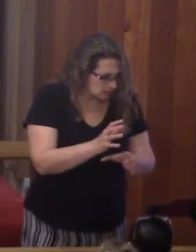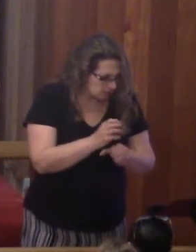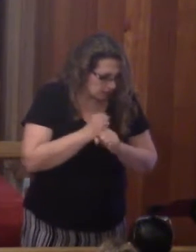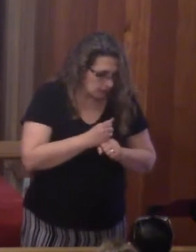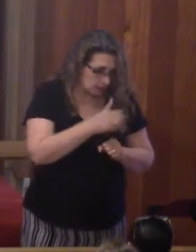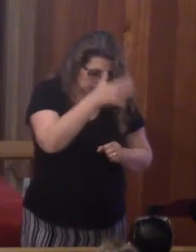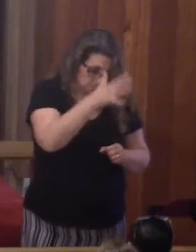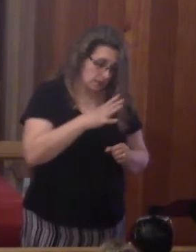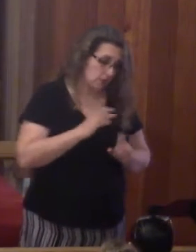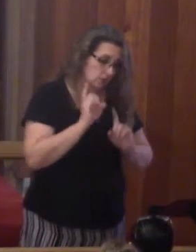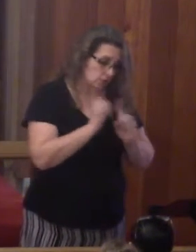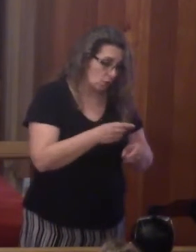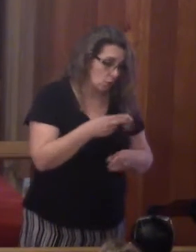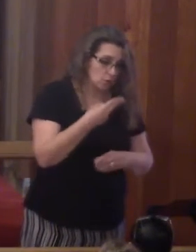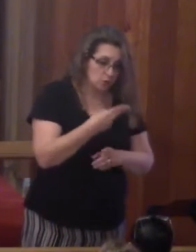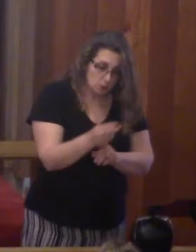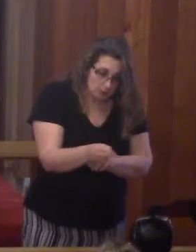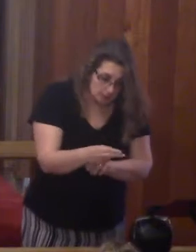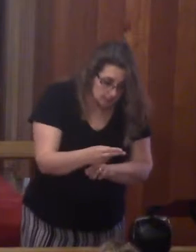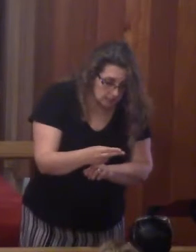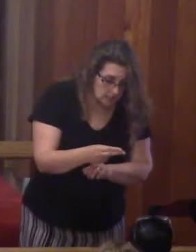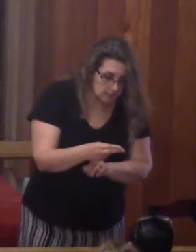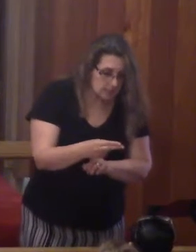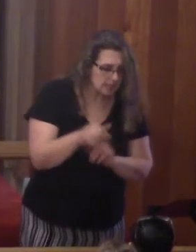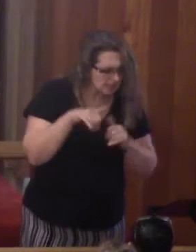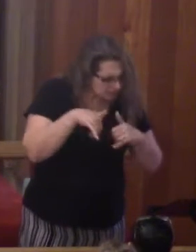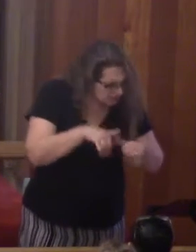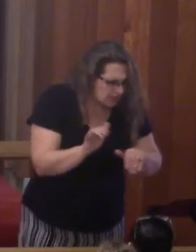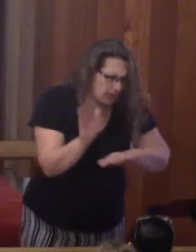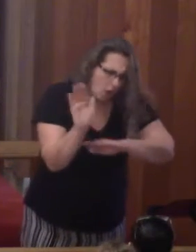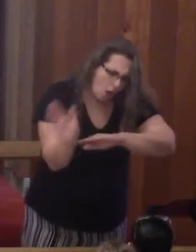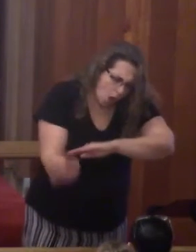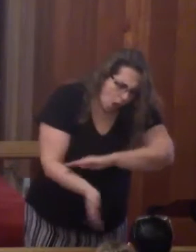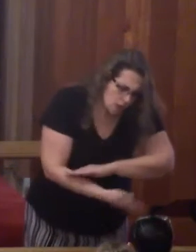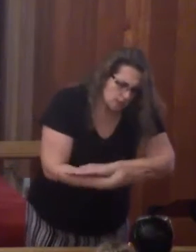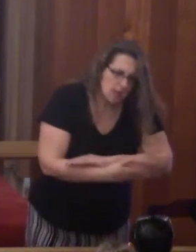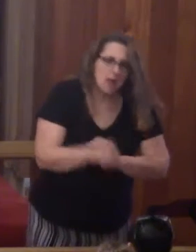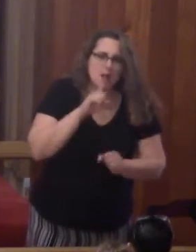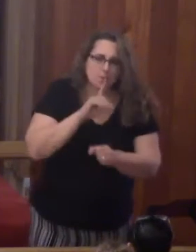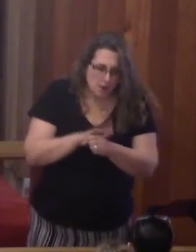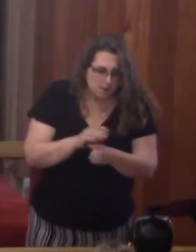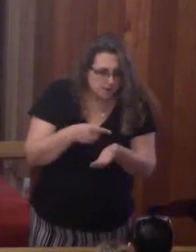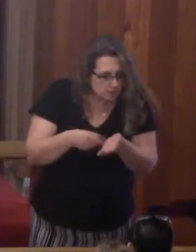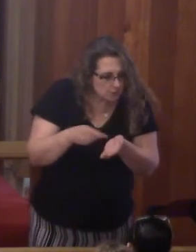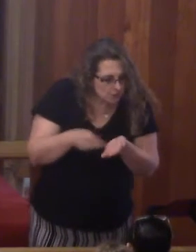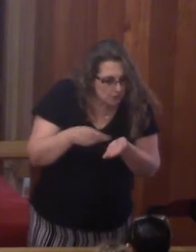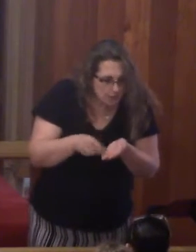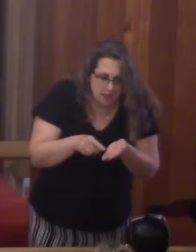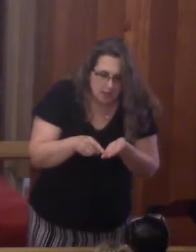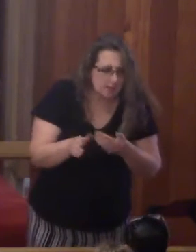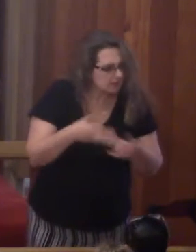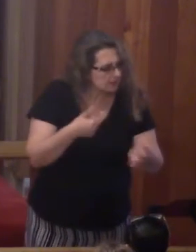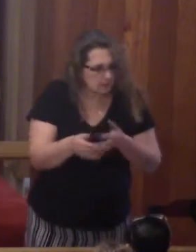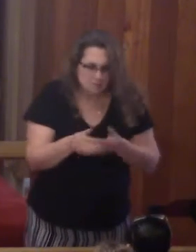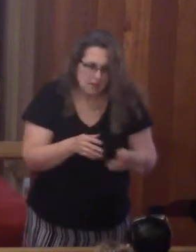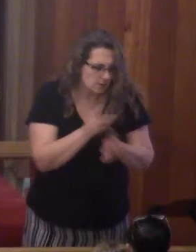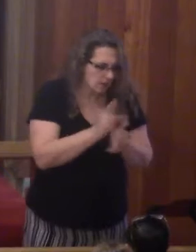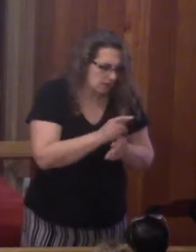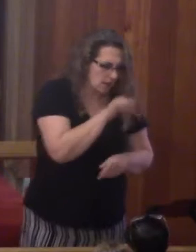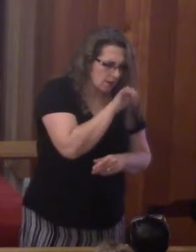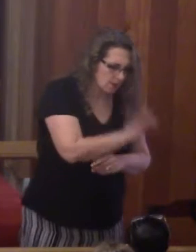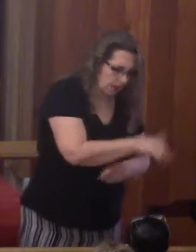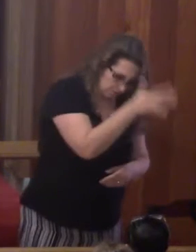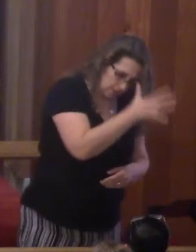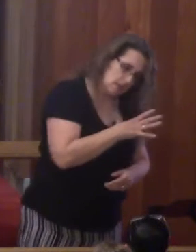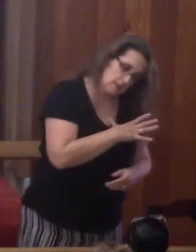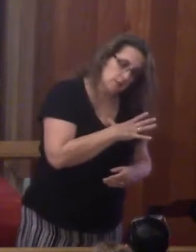man, to an inn, staying overnight with him and promising to pay the innkeeper whatever it took to get the man back on his